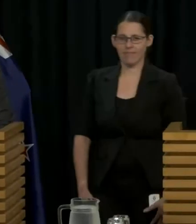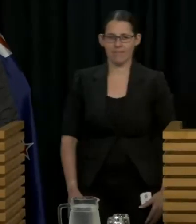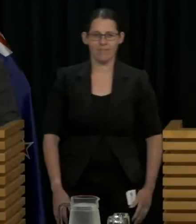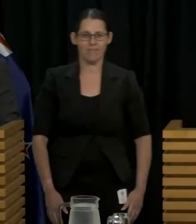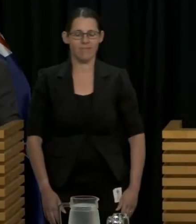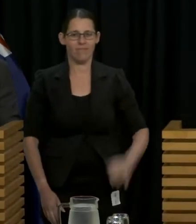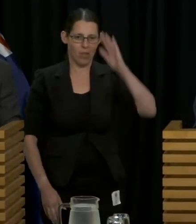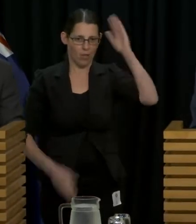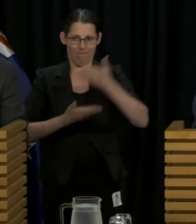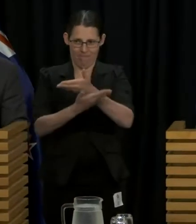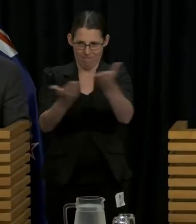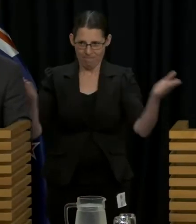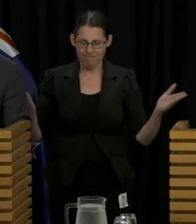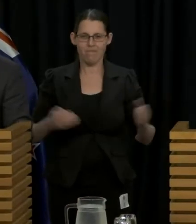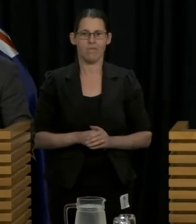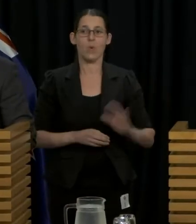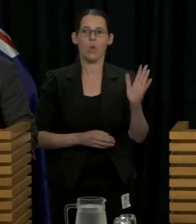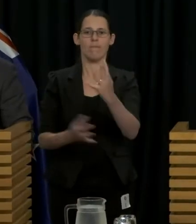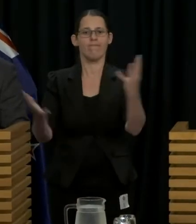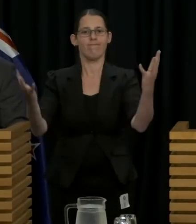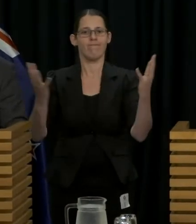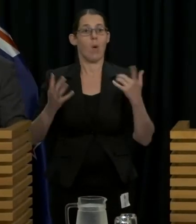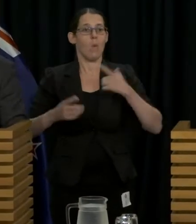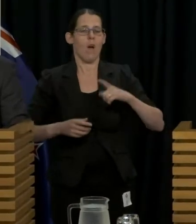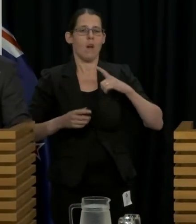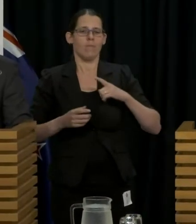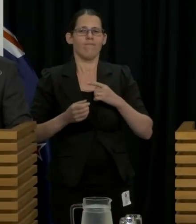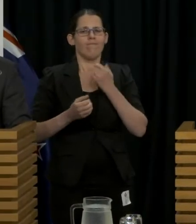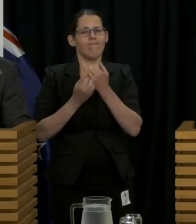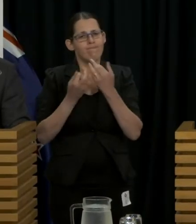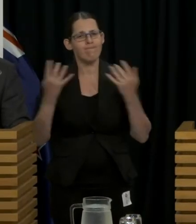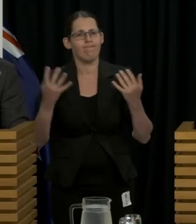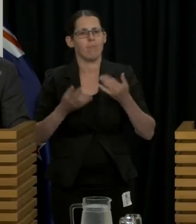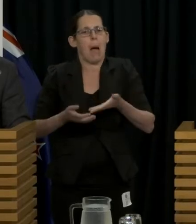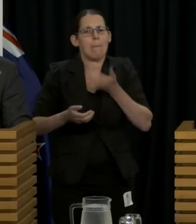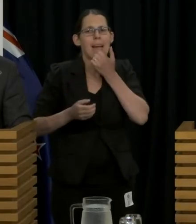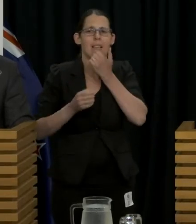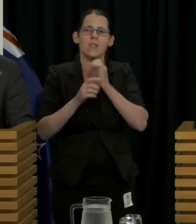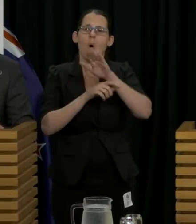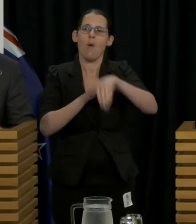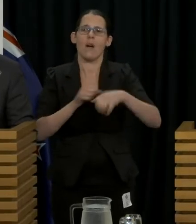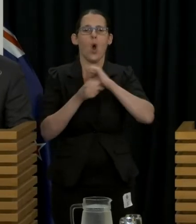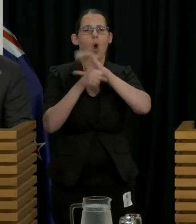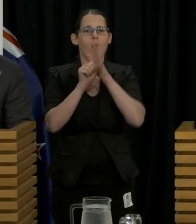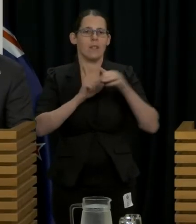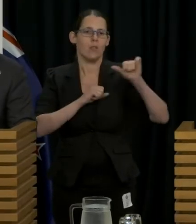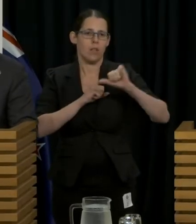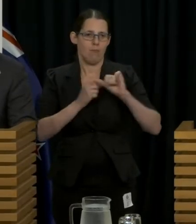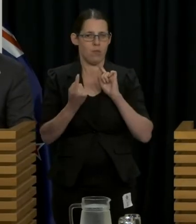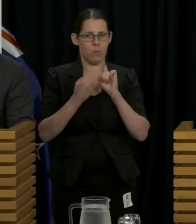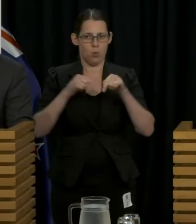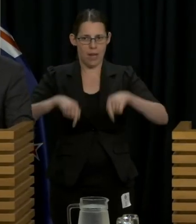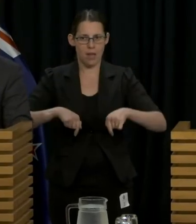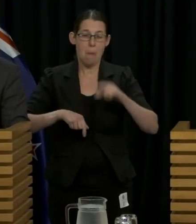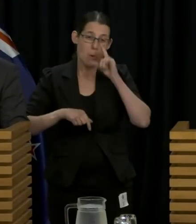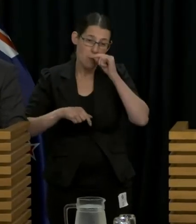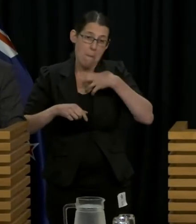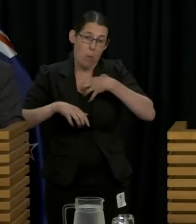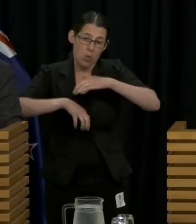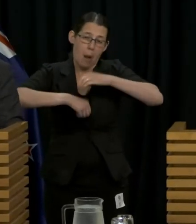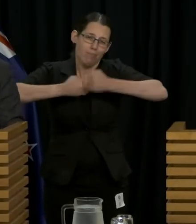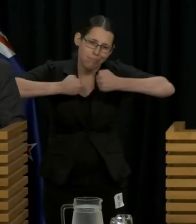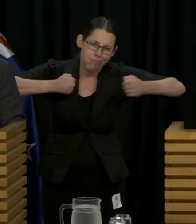Kia ora koutou, everybody. We're here for a number of updates relating to our COVID-19 response today. It might take a little bit longer than usual because we've got a bit to